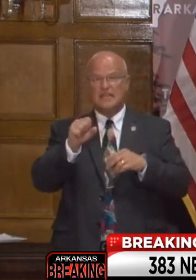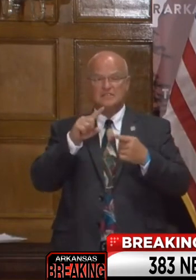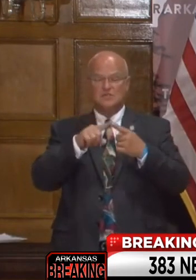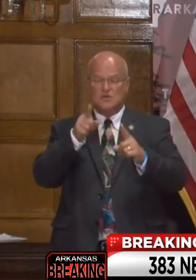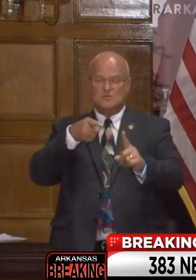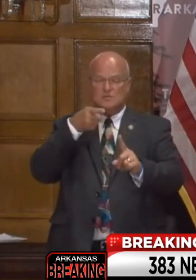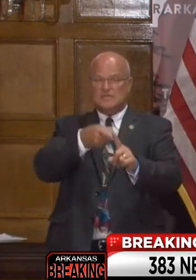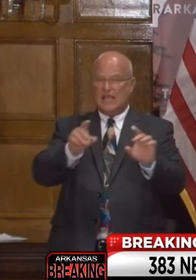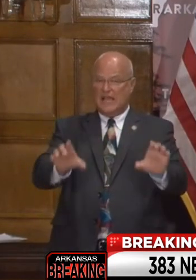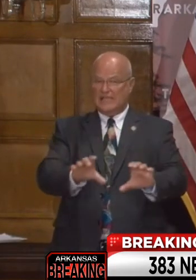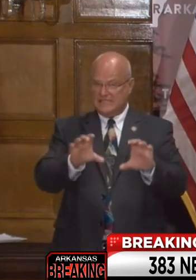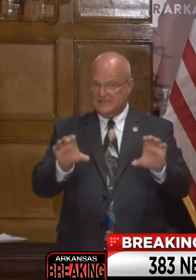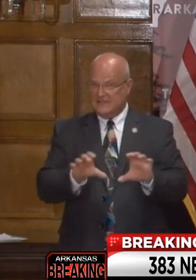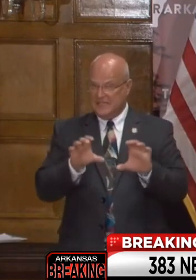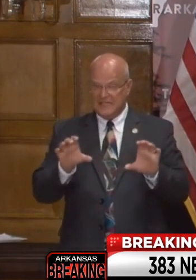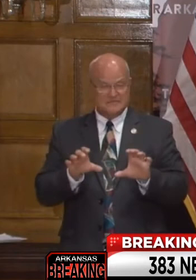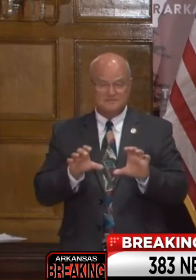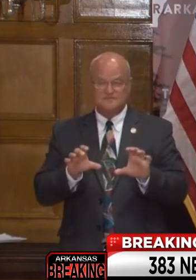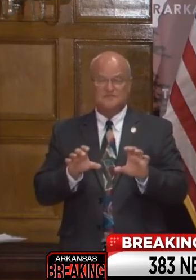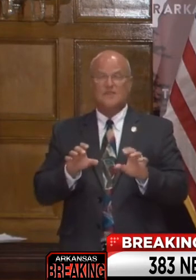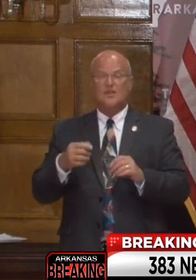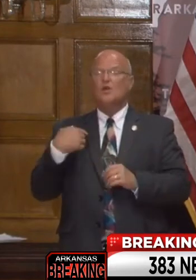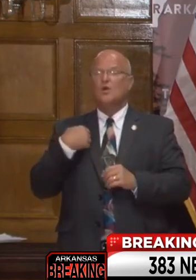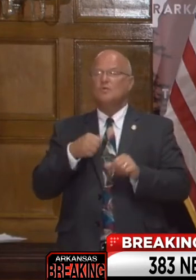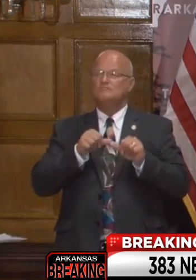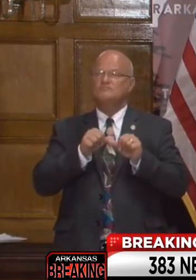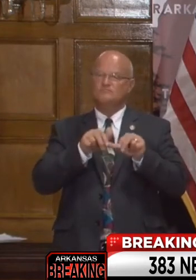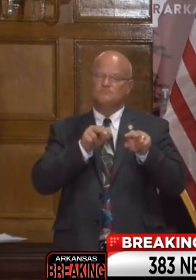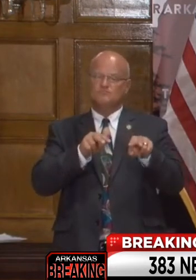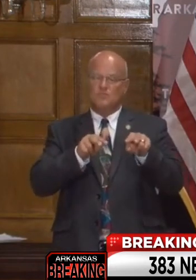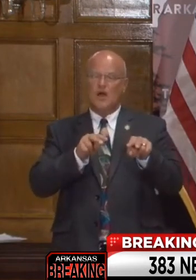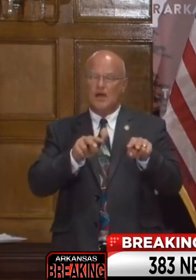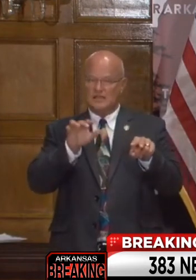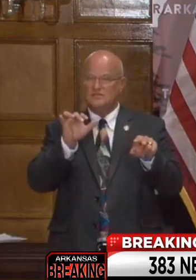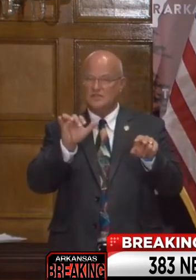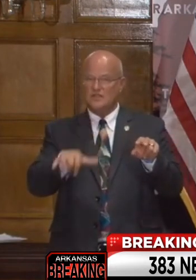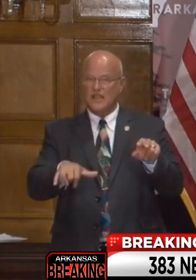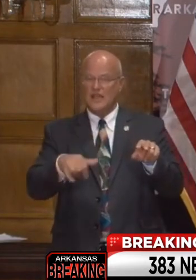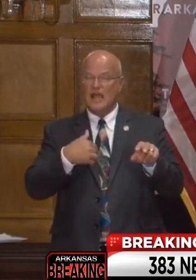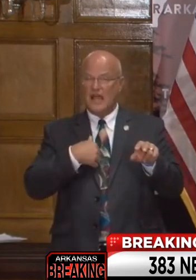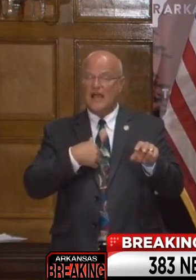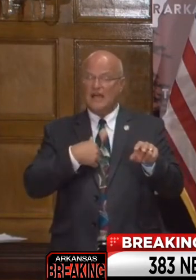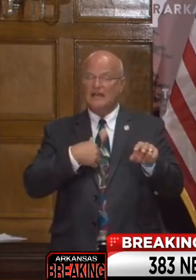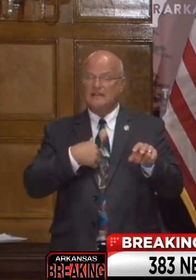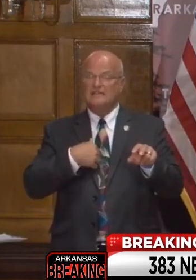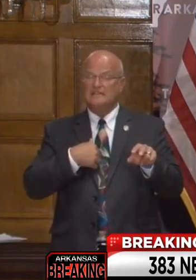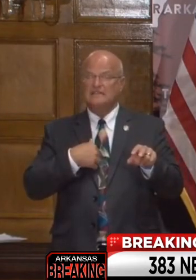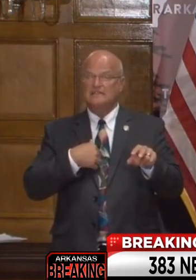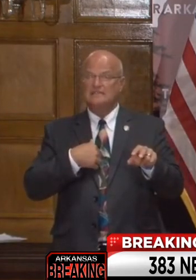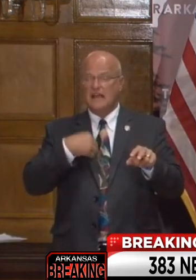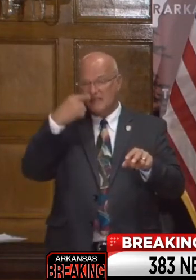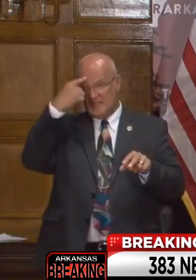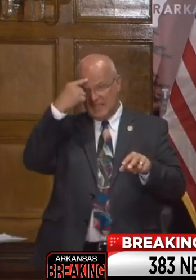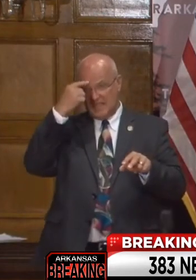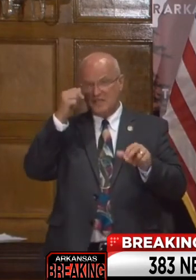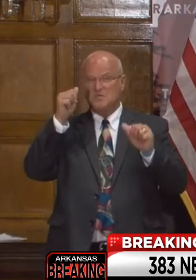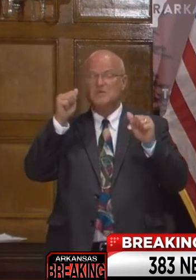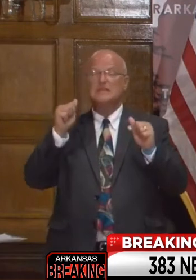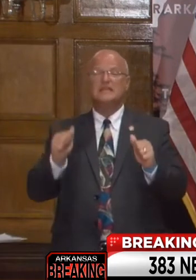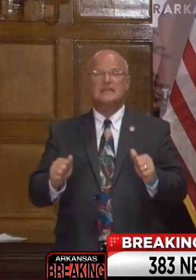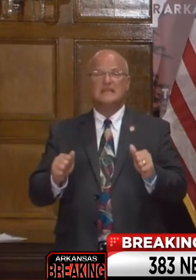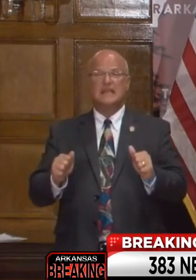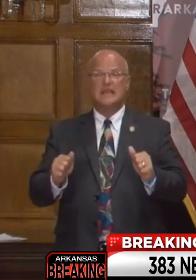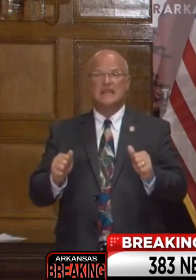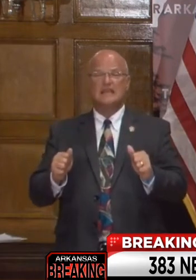a particular activity, and we continue to monitor that. It would be helpful that I think we will be able